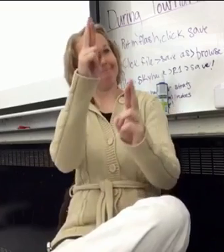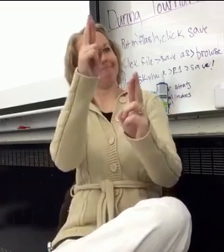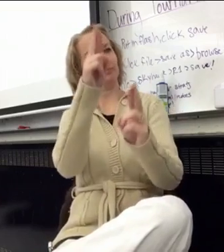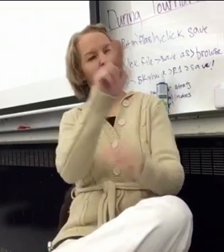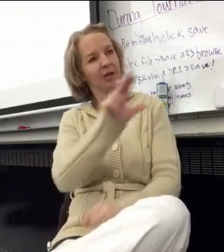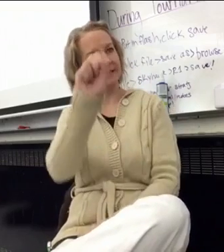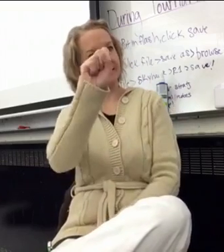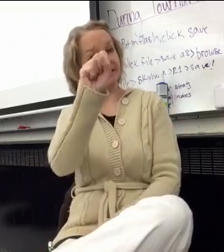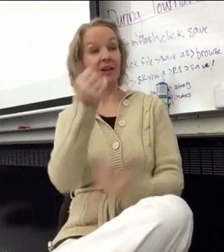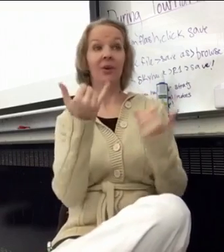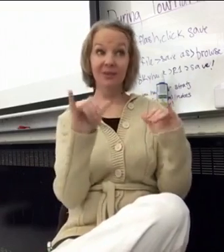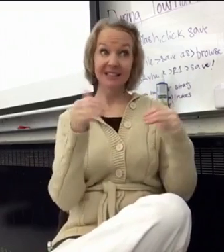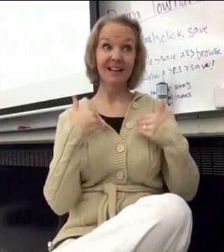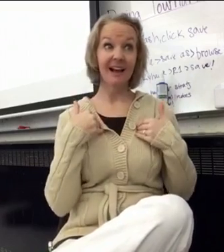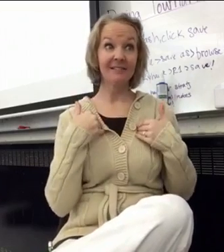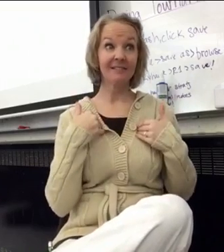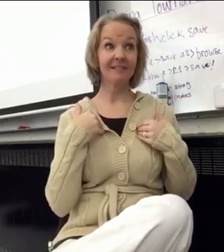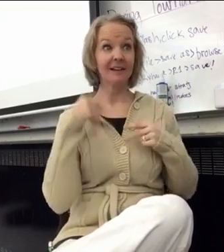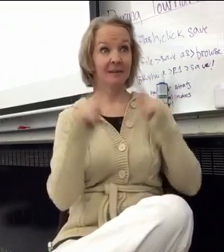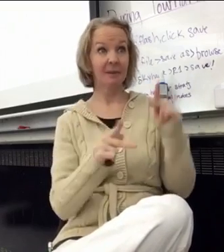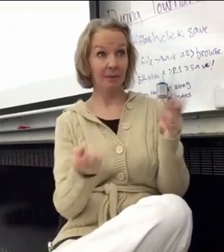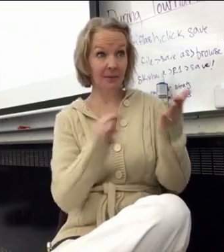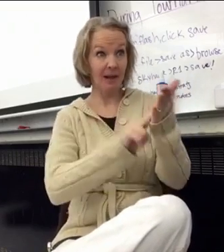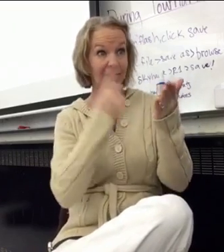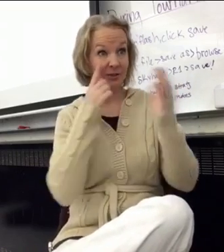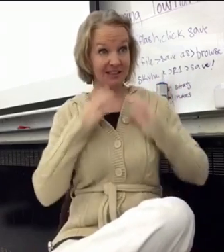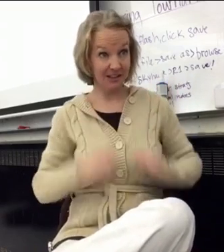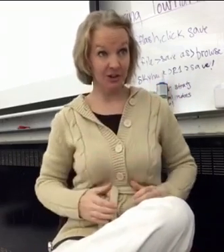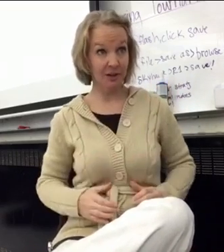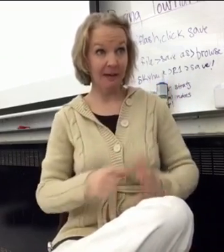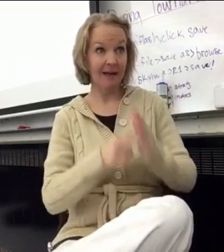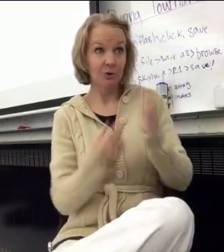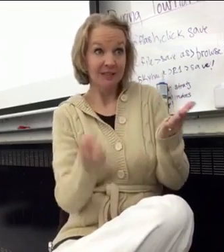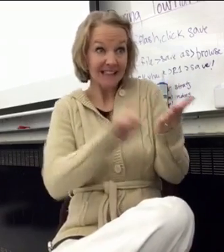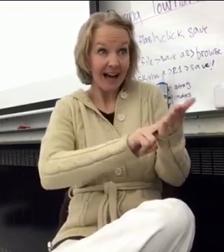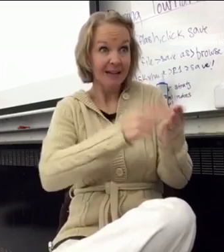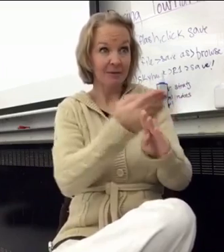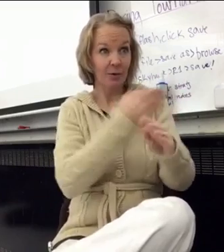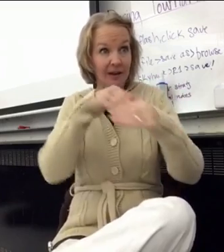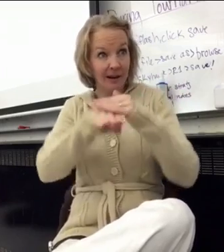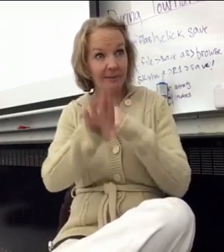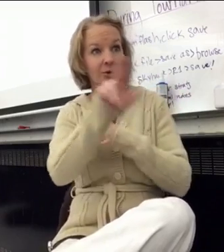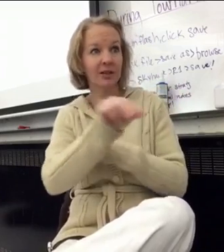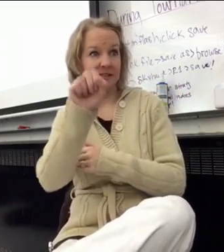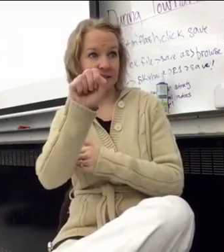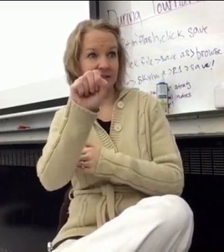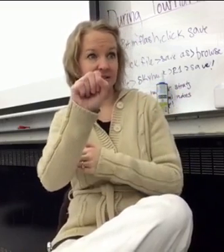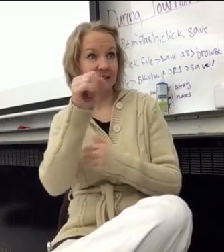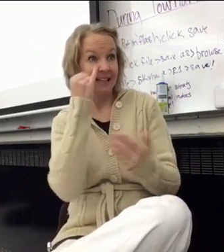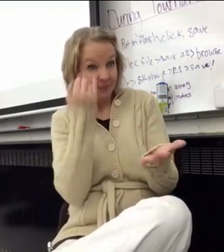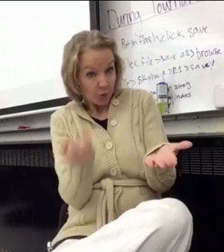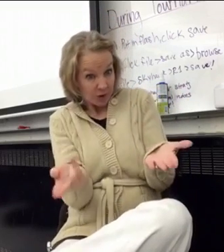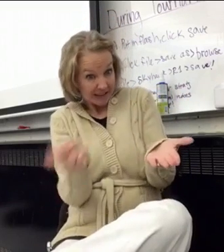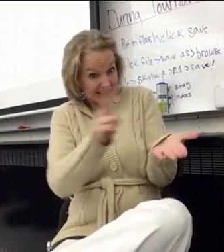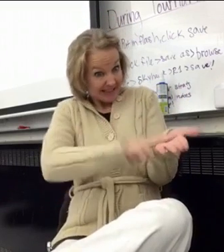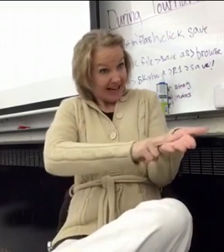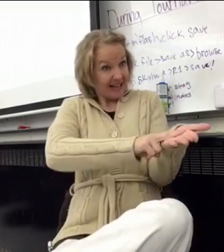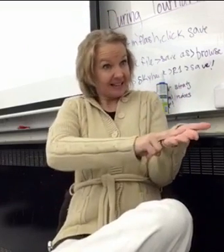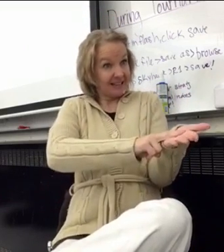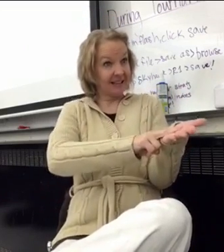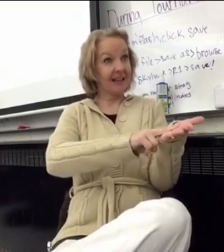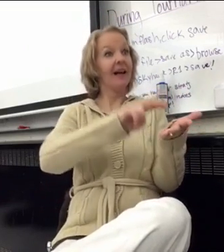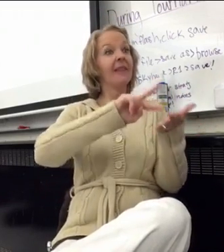these. People applying for citizenship have to sign one of these before they come into the United States. By signing this, you are